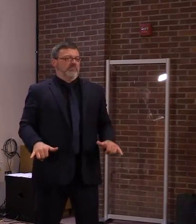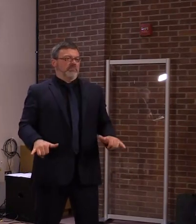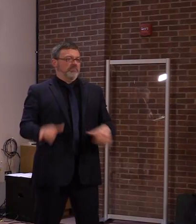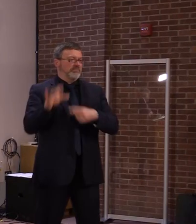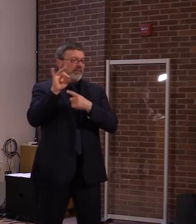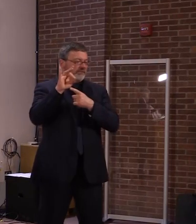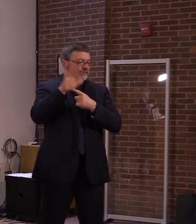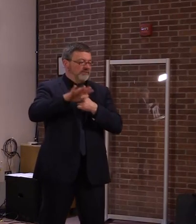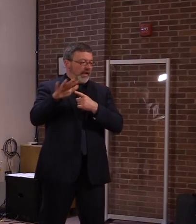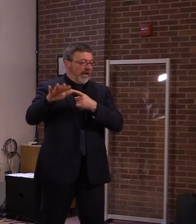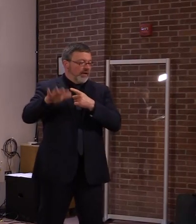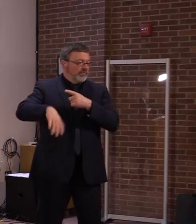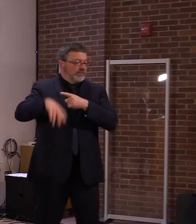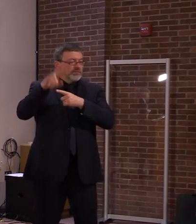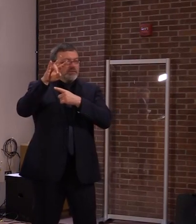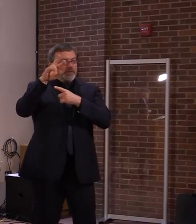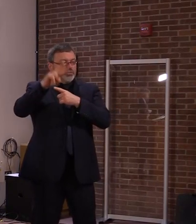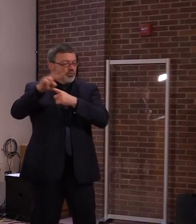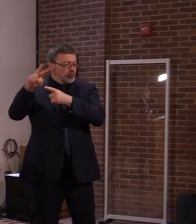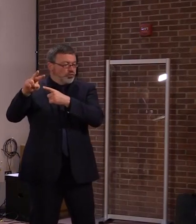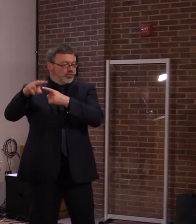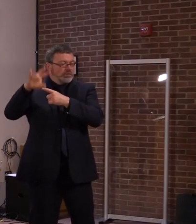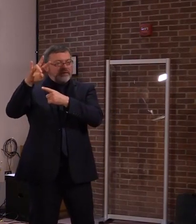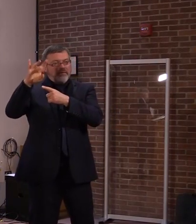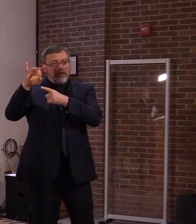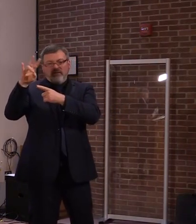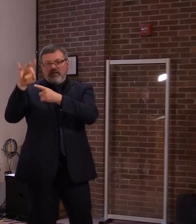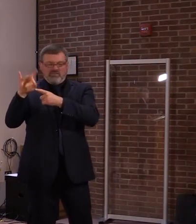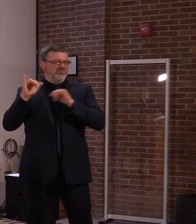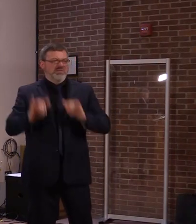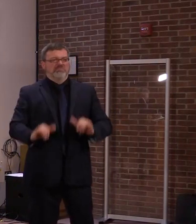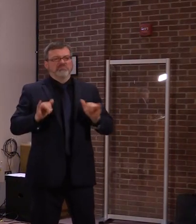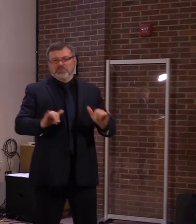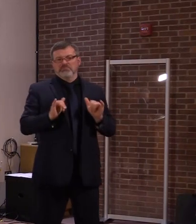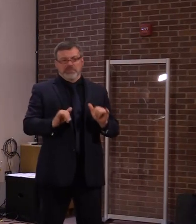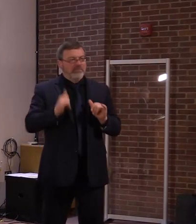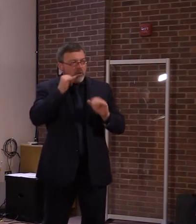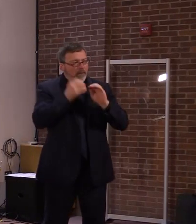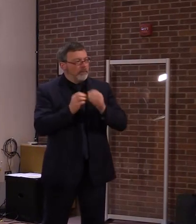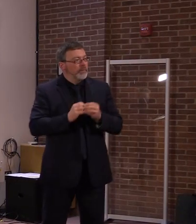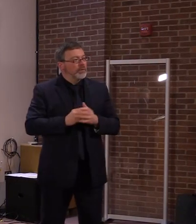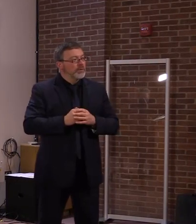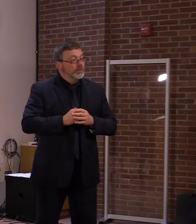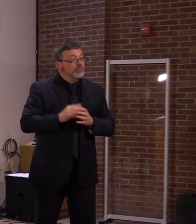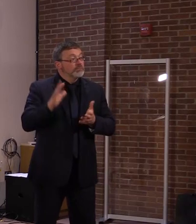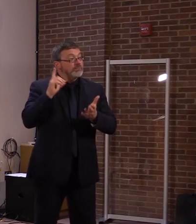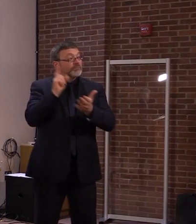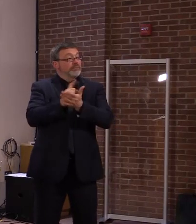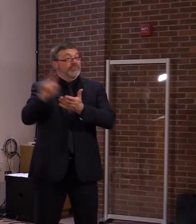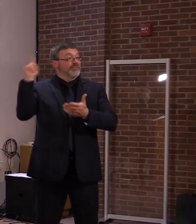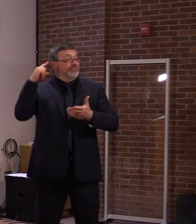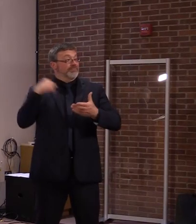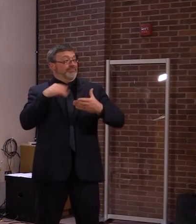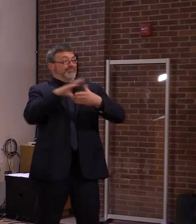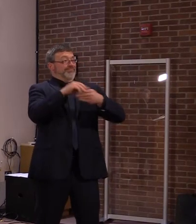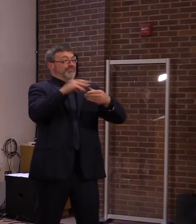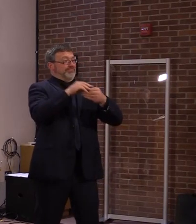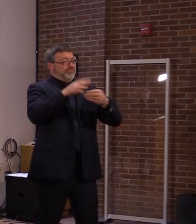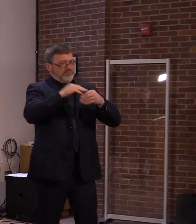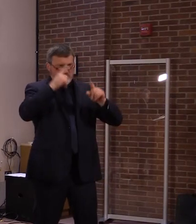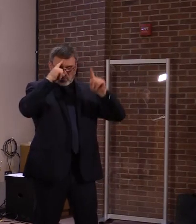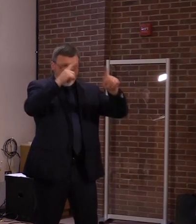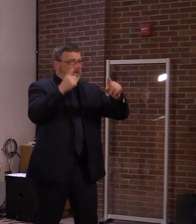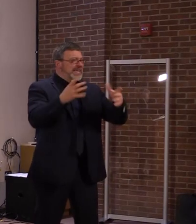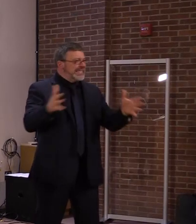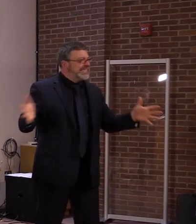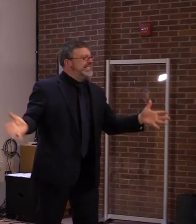855-722-7878. As I mentioned last week, our goal is to get as many doses as possible into children's arms before the